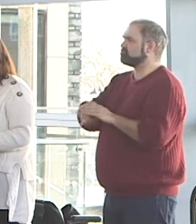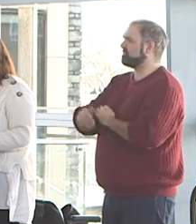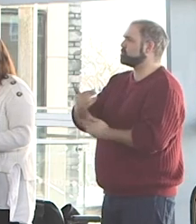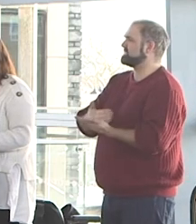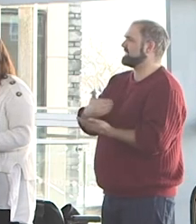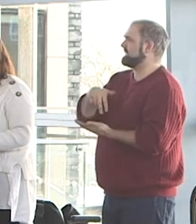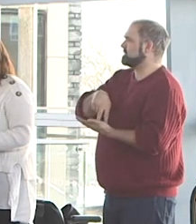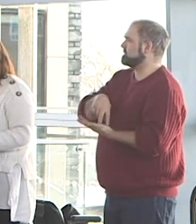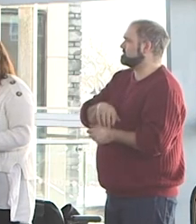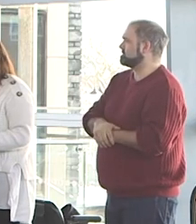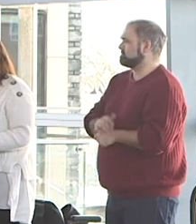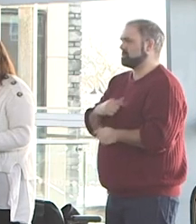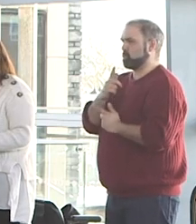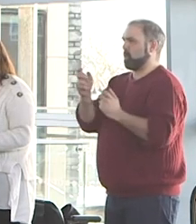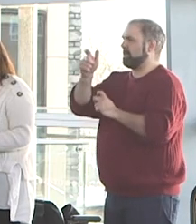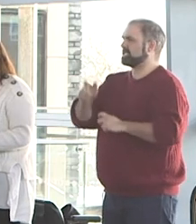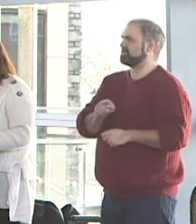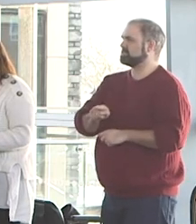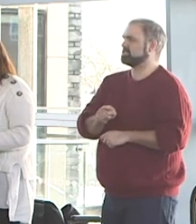refugee status. I quote,